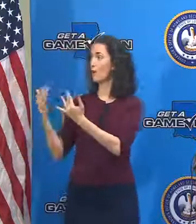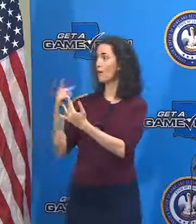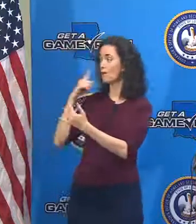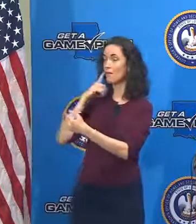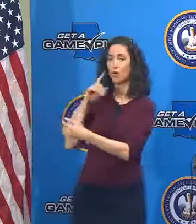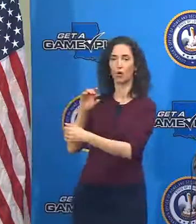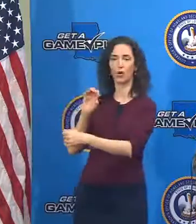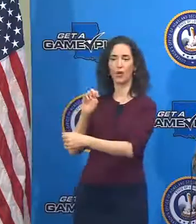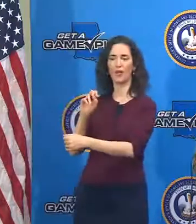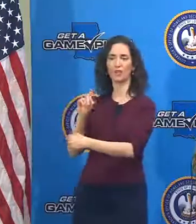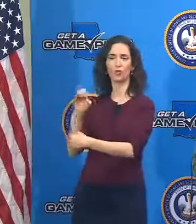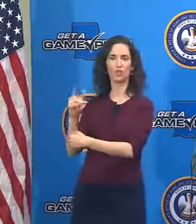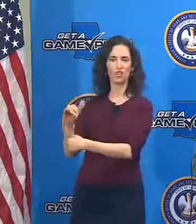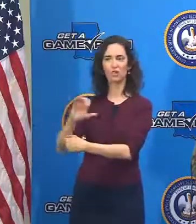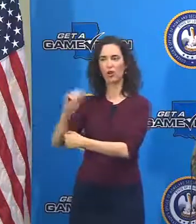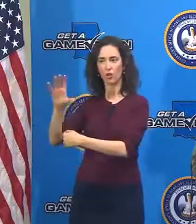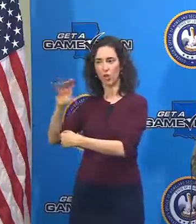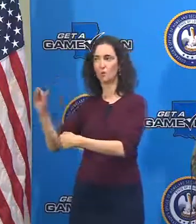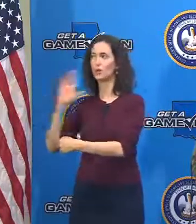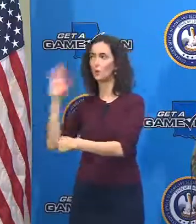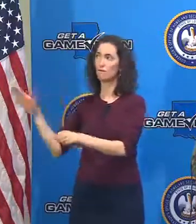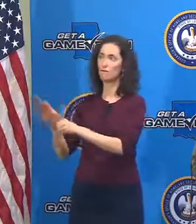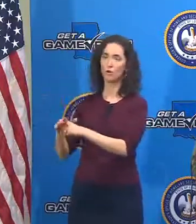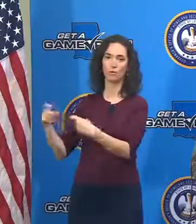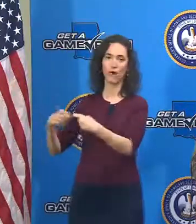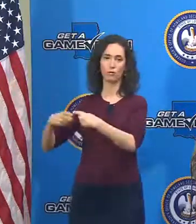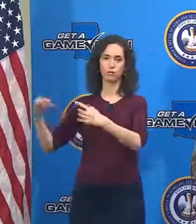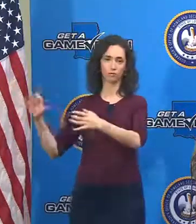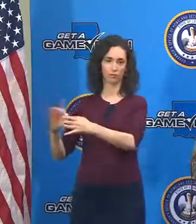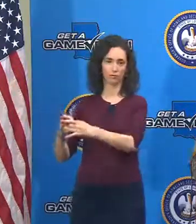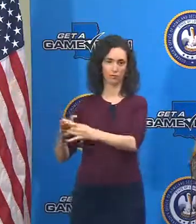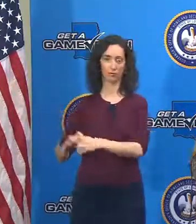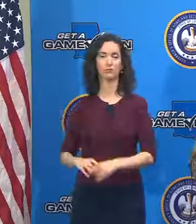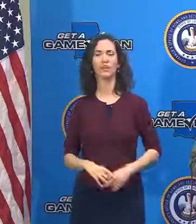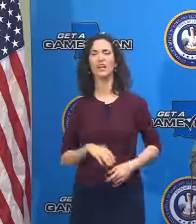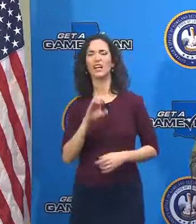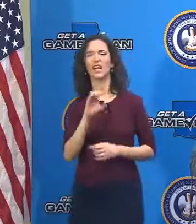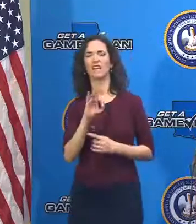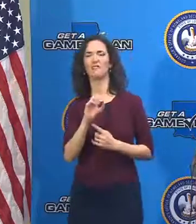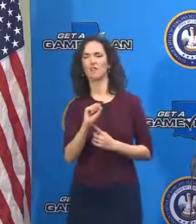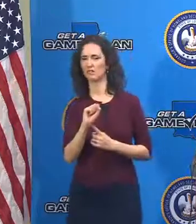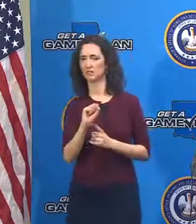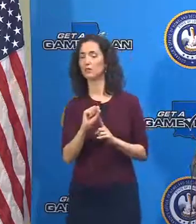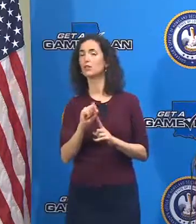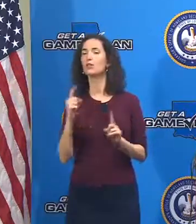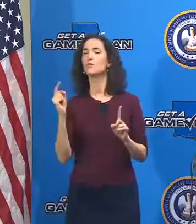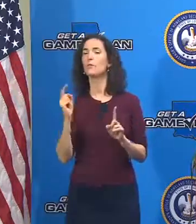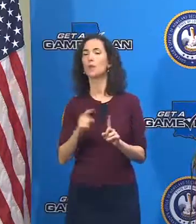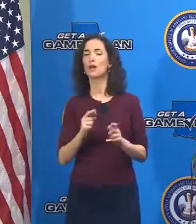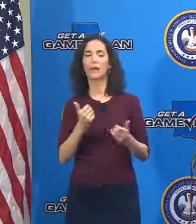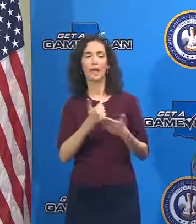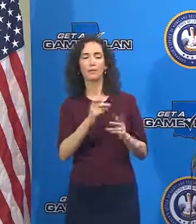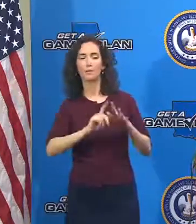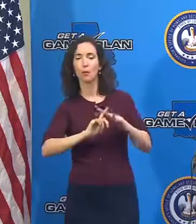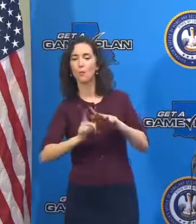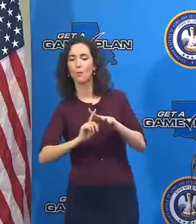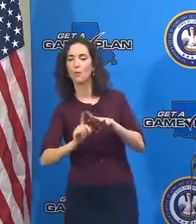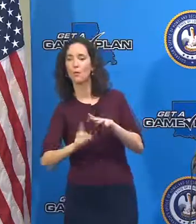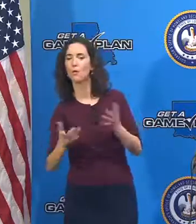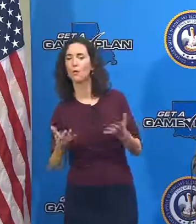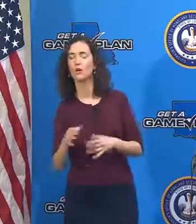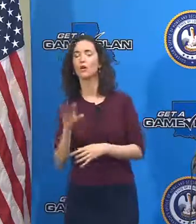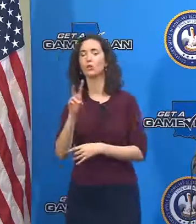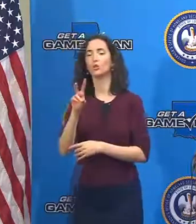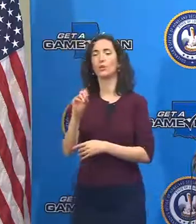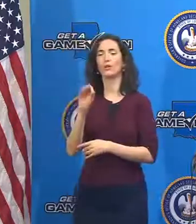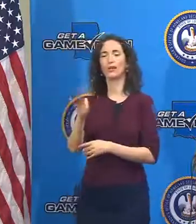providers. Regarding our ESF1 function, that has to do with evacuation and moving people out. We have over 209